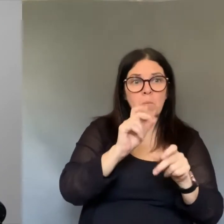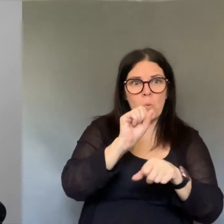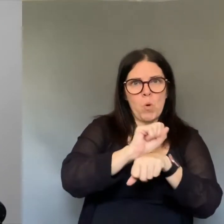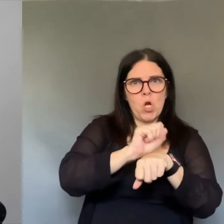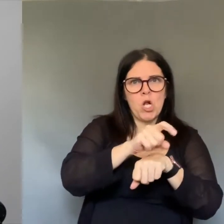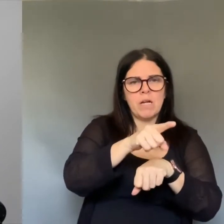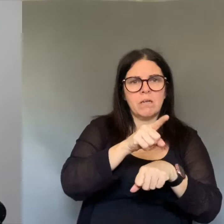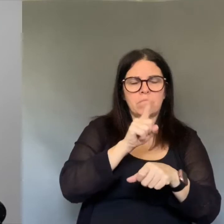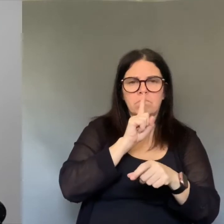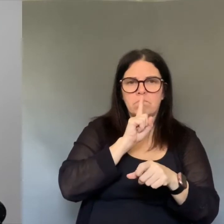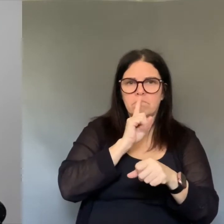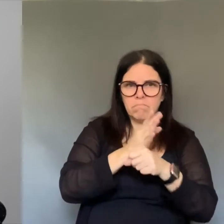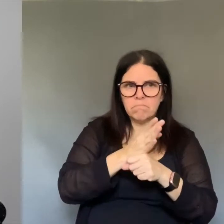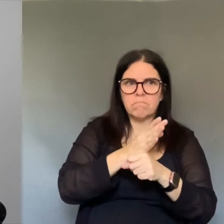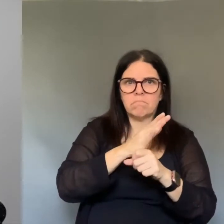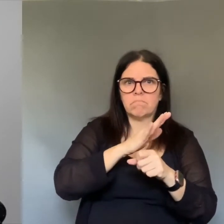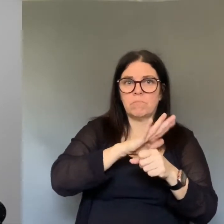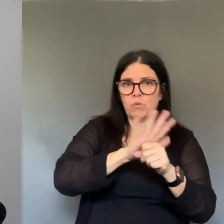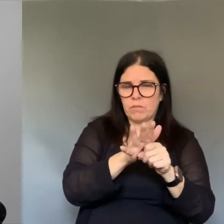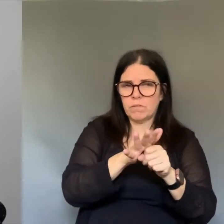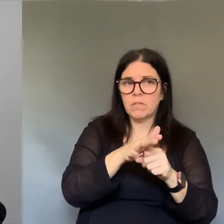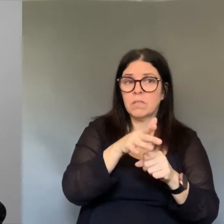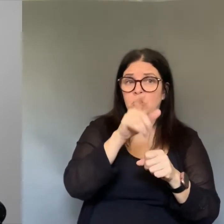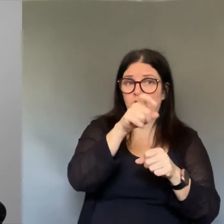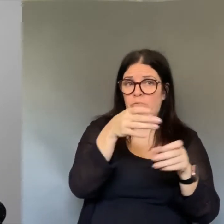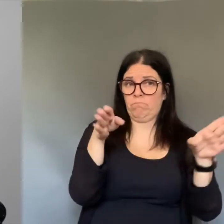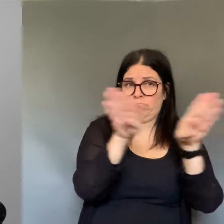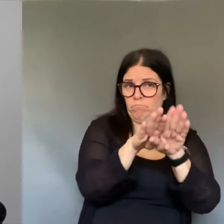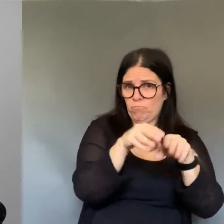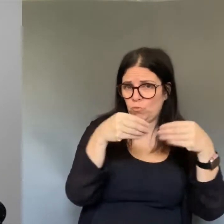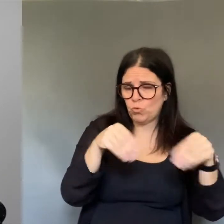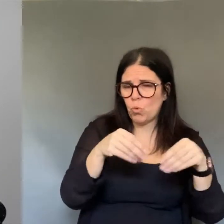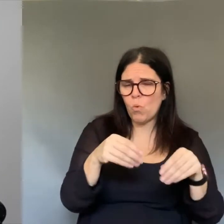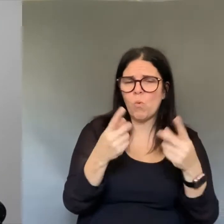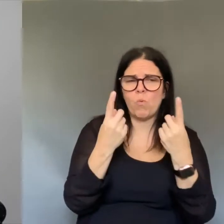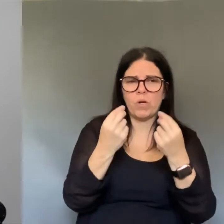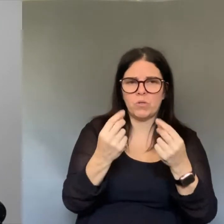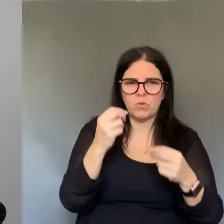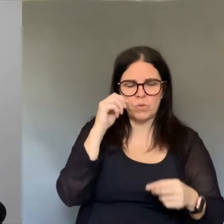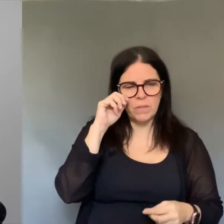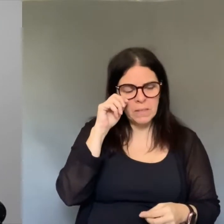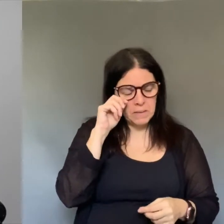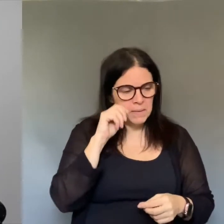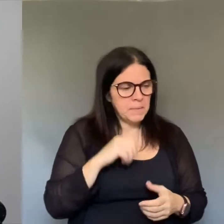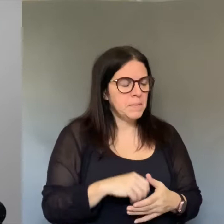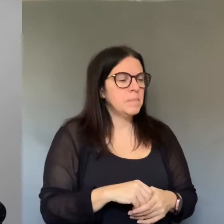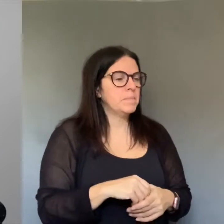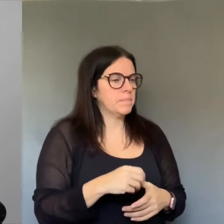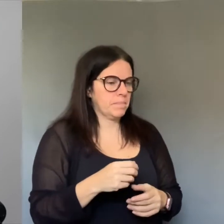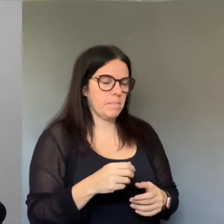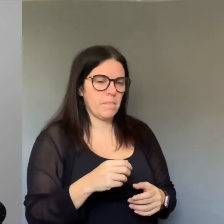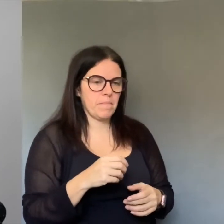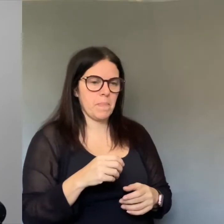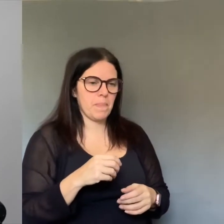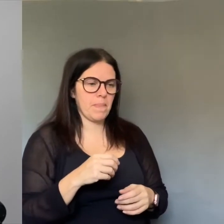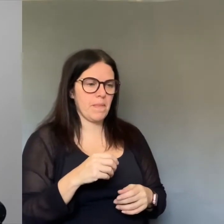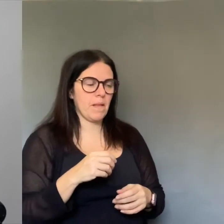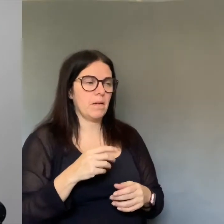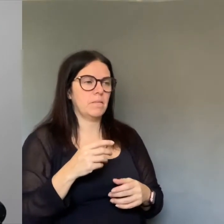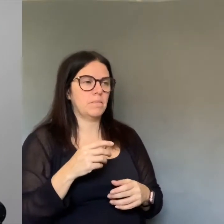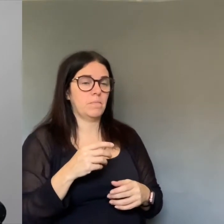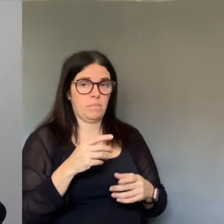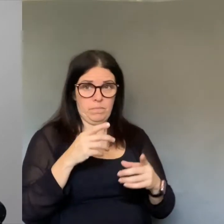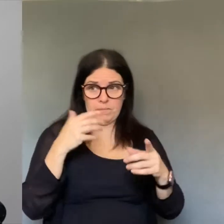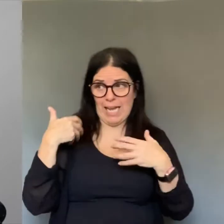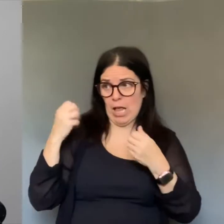test positive, would it be a recommendation to close that store, or what would the approach be? And would that be